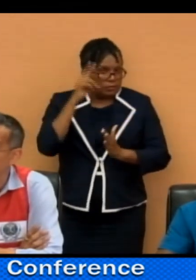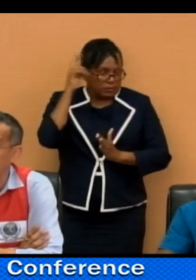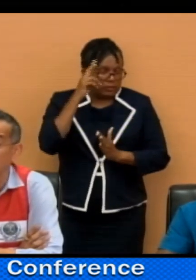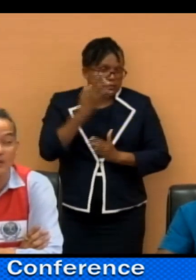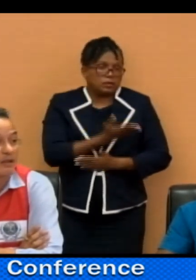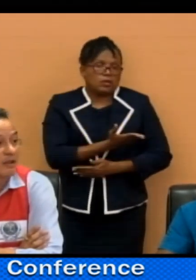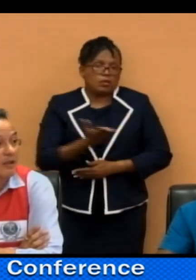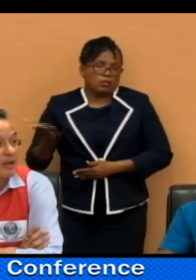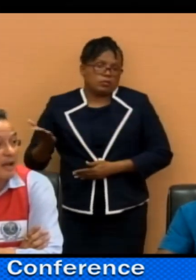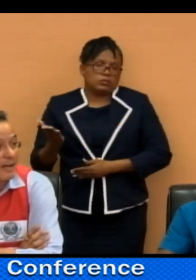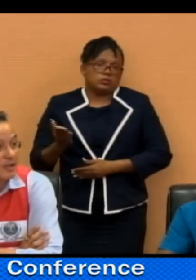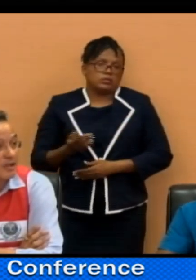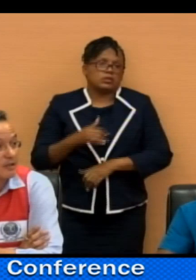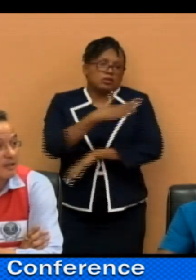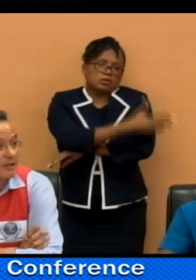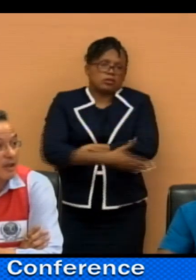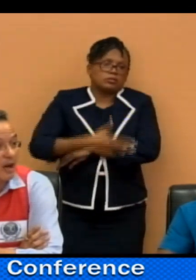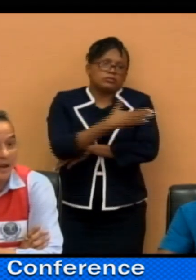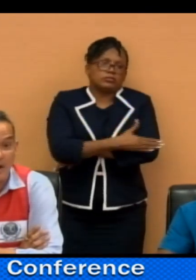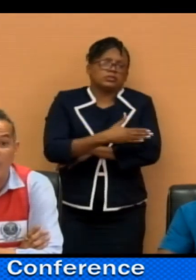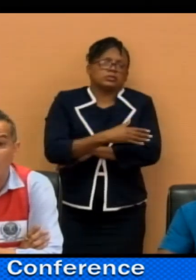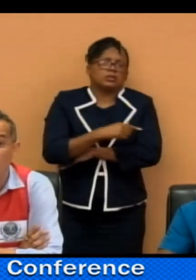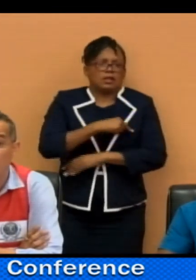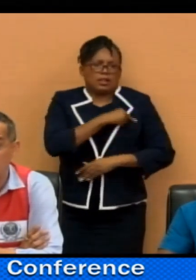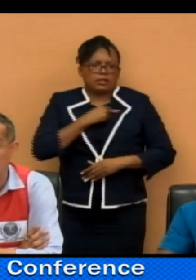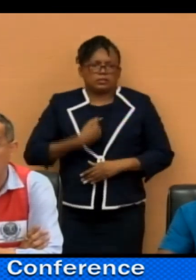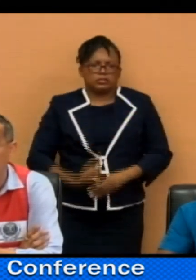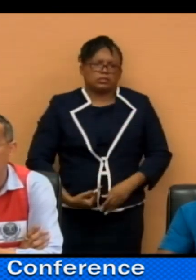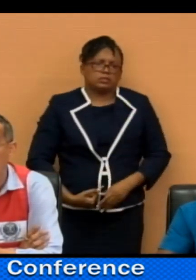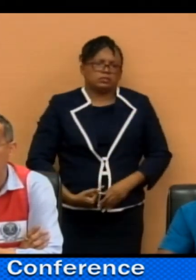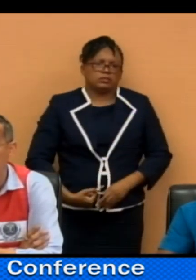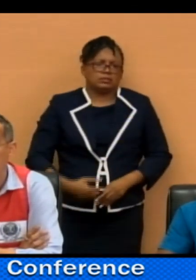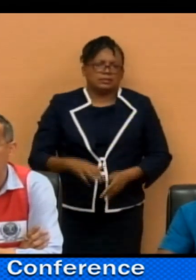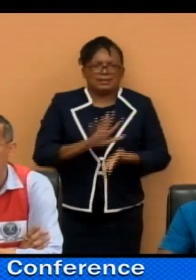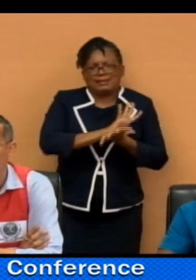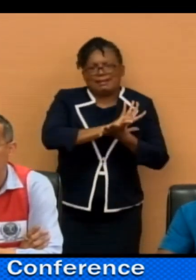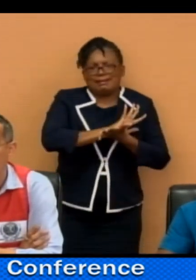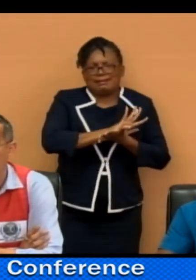the significant actions are now clear.